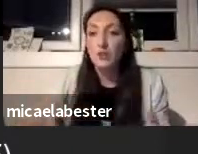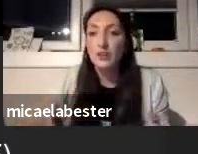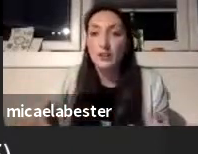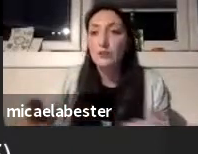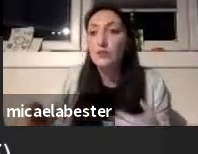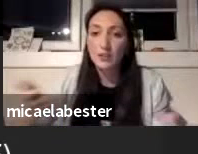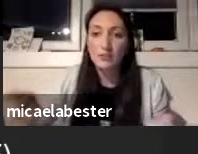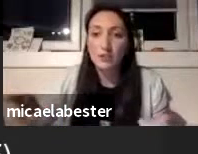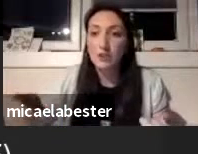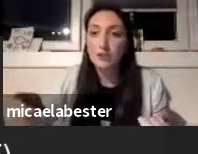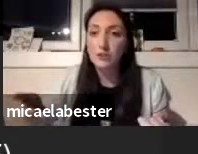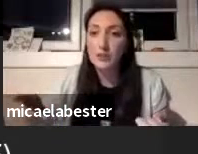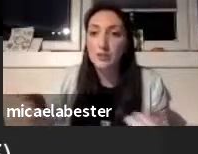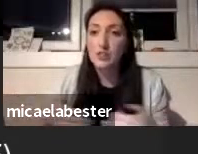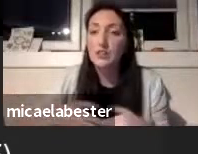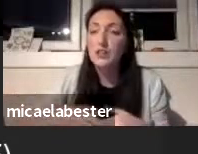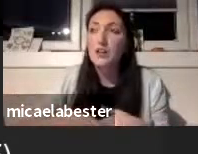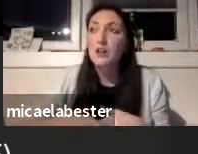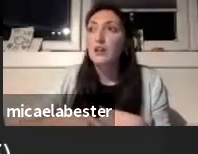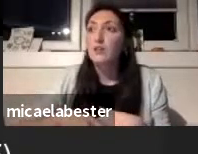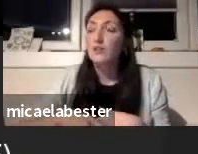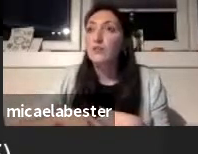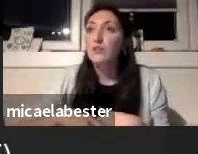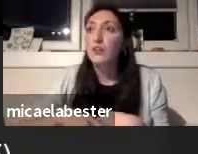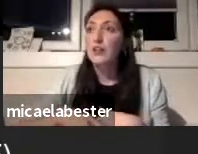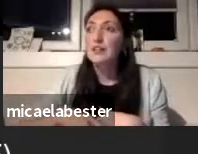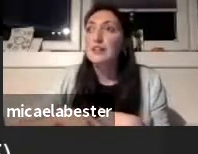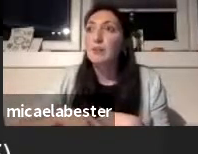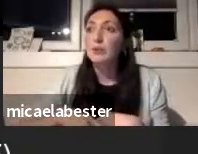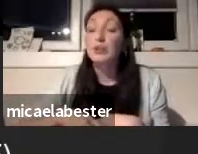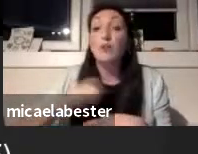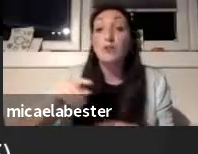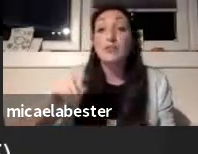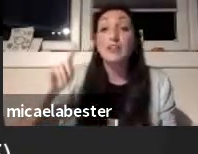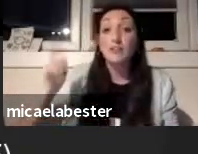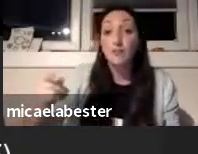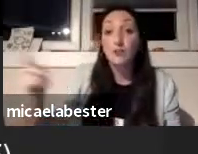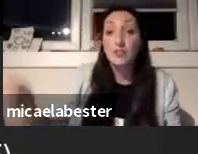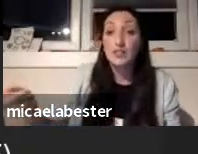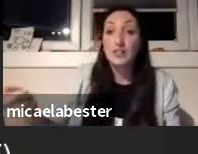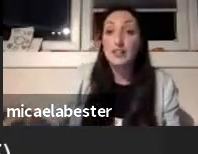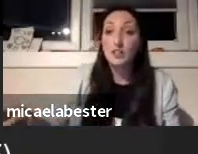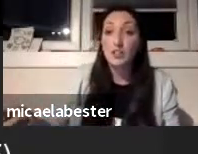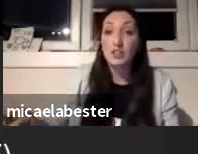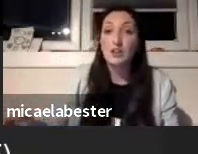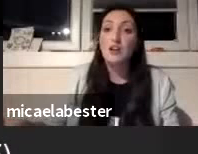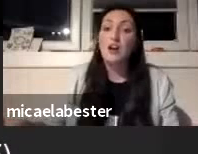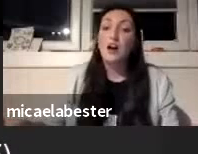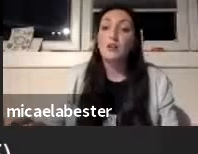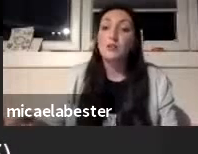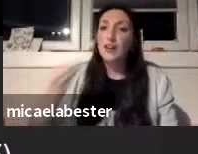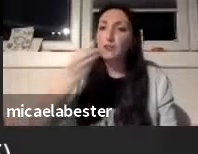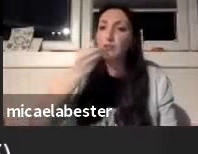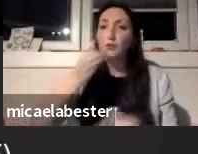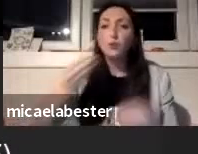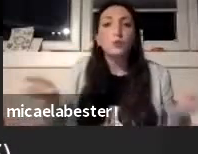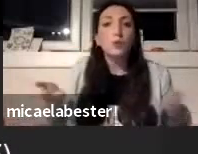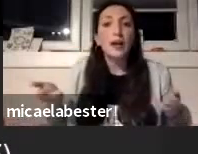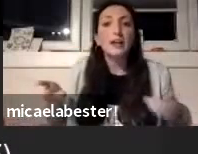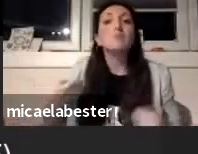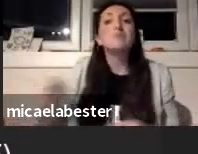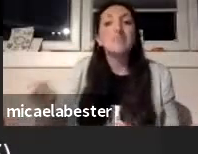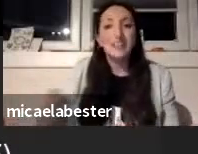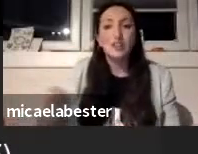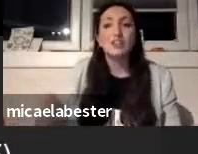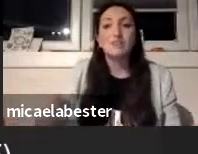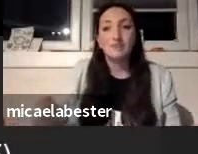information you already know. So like a rhetorical question. For example, if I want to say the food is in the kitchen, I would say food